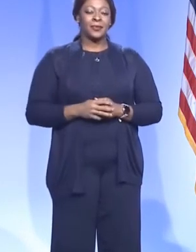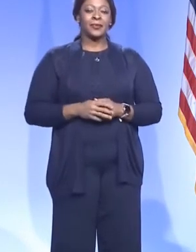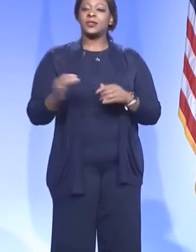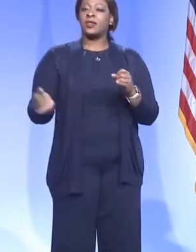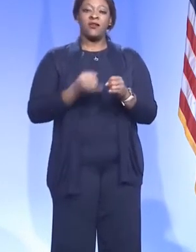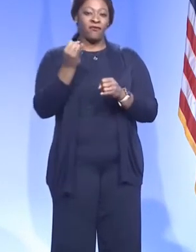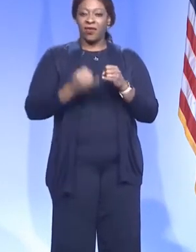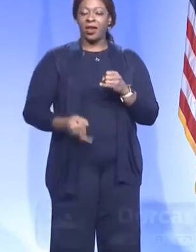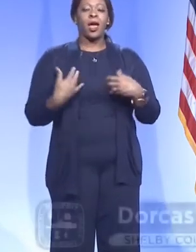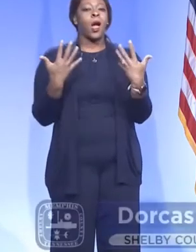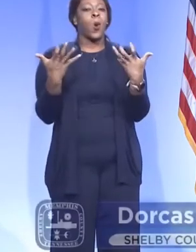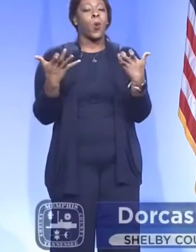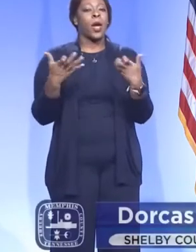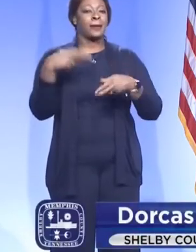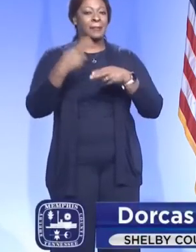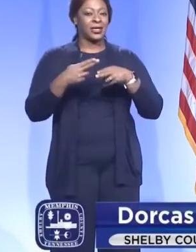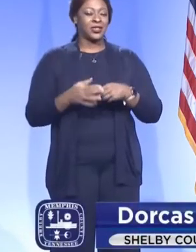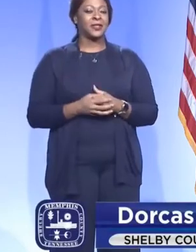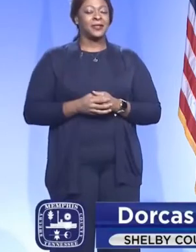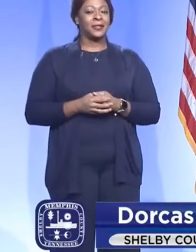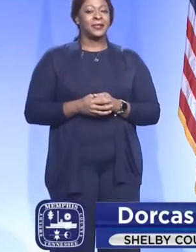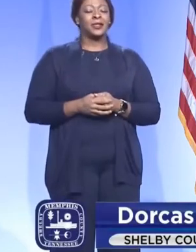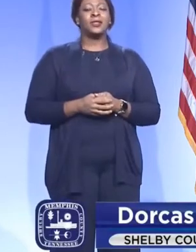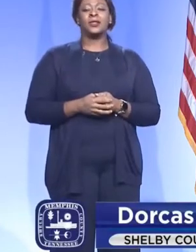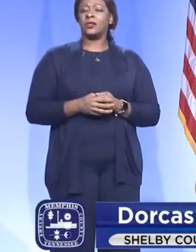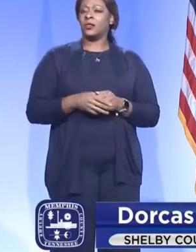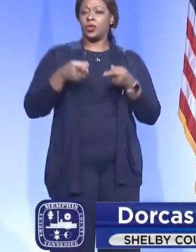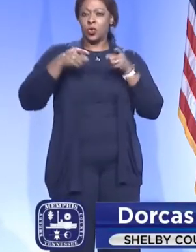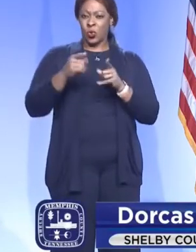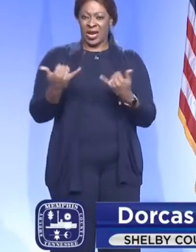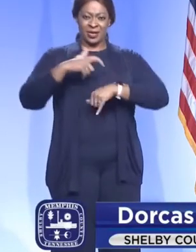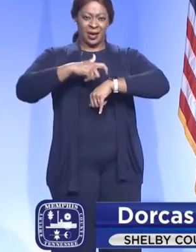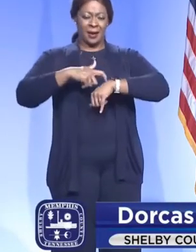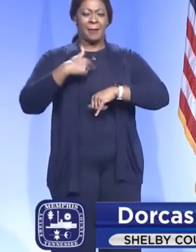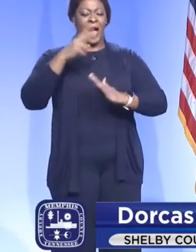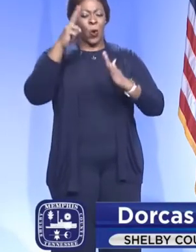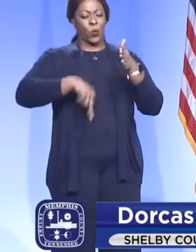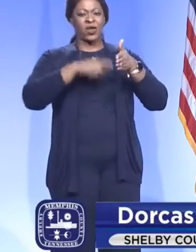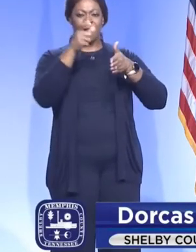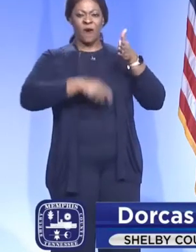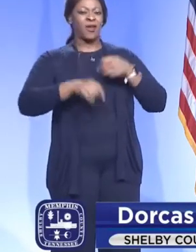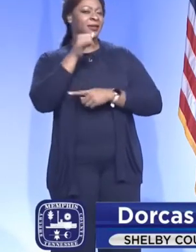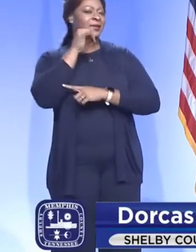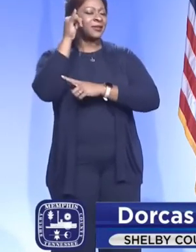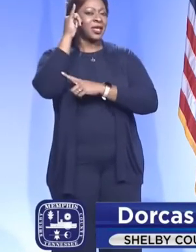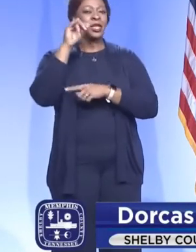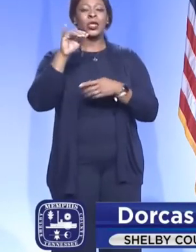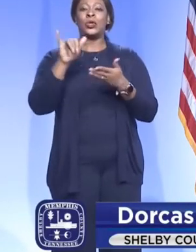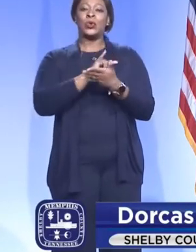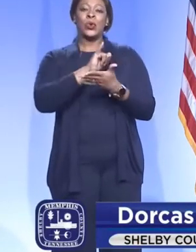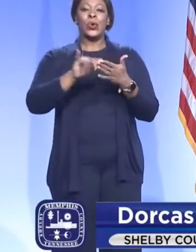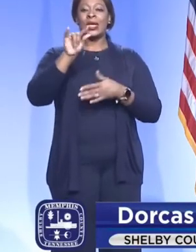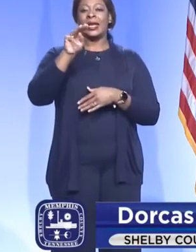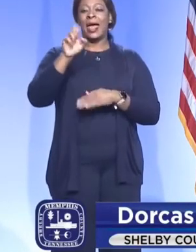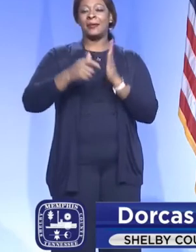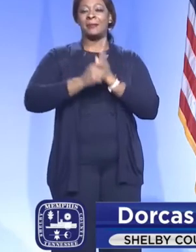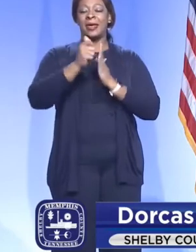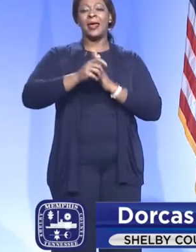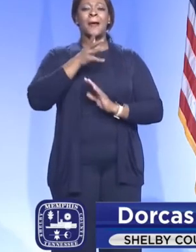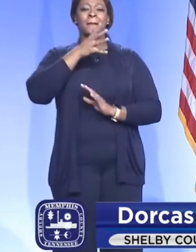at MIFA.org to get more information about the programs that they have, as well as the Shelby County